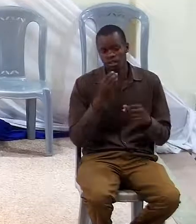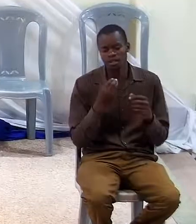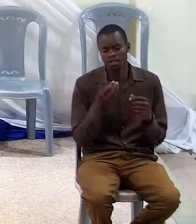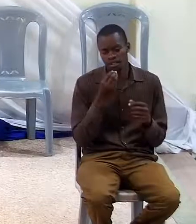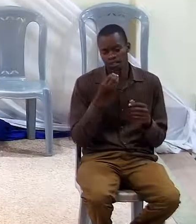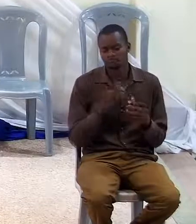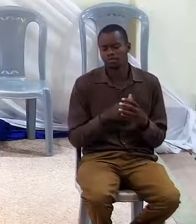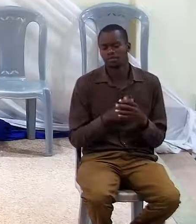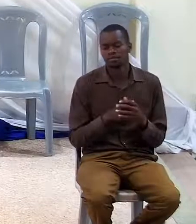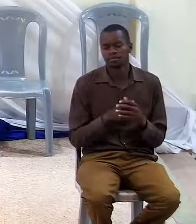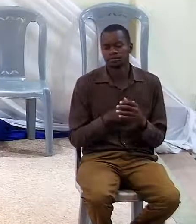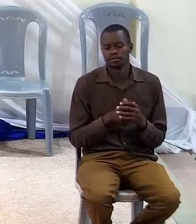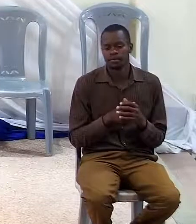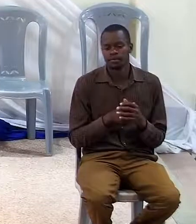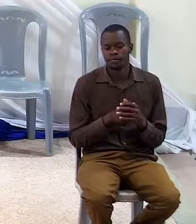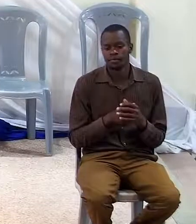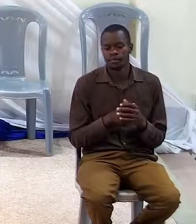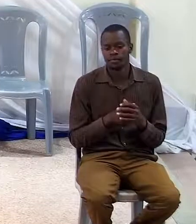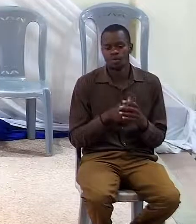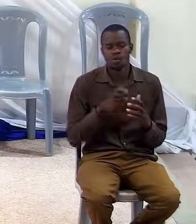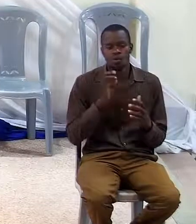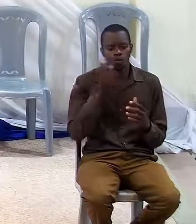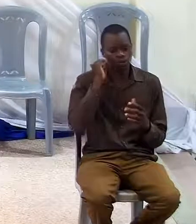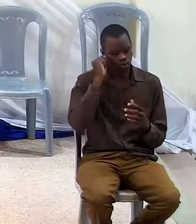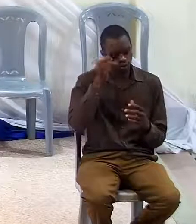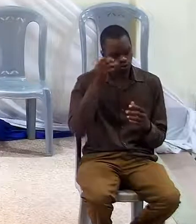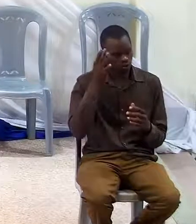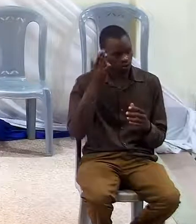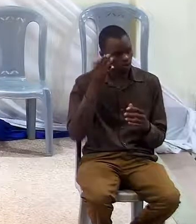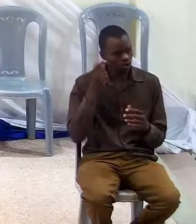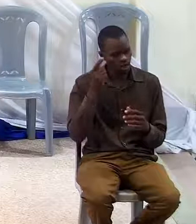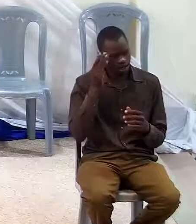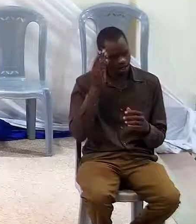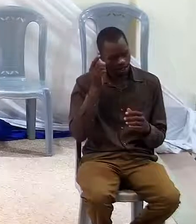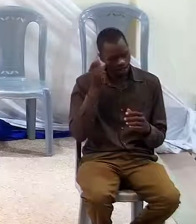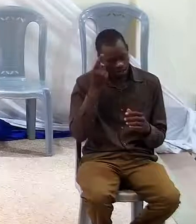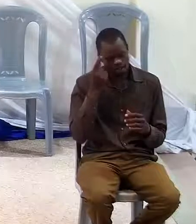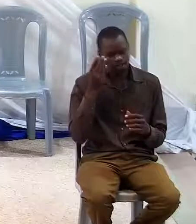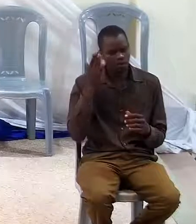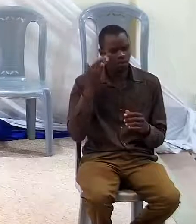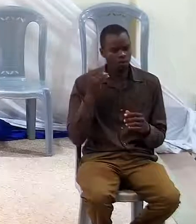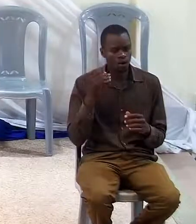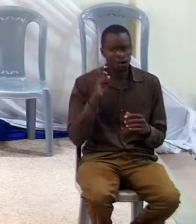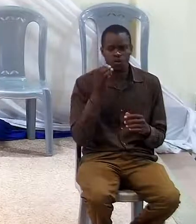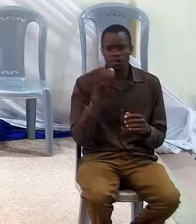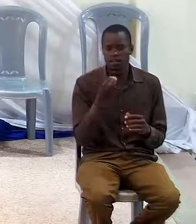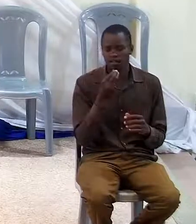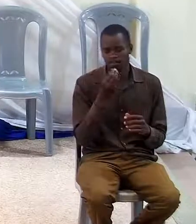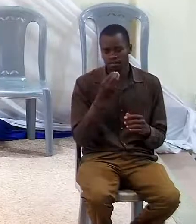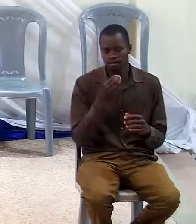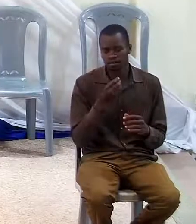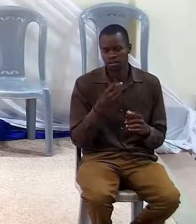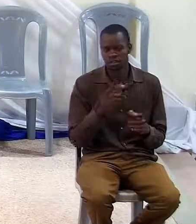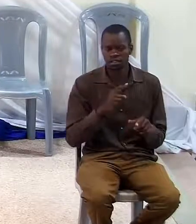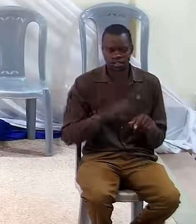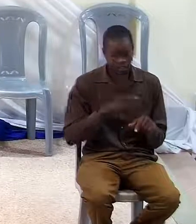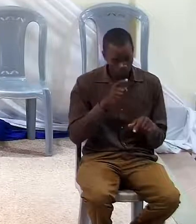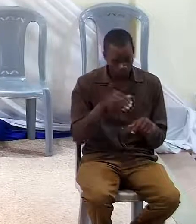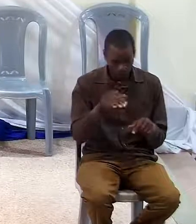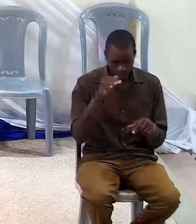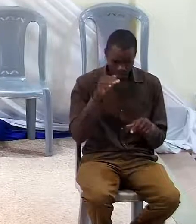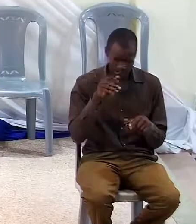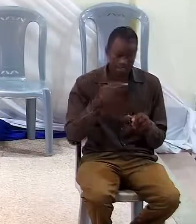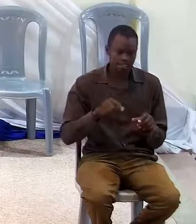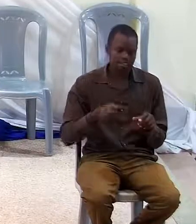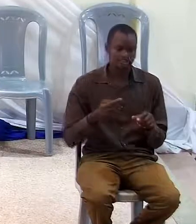we should know why we are eating. When you answer yourselves and you know the reason why you